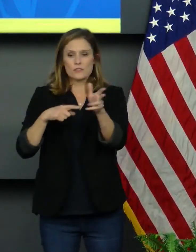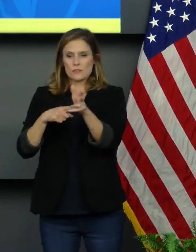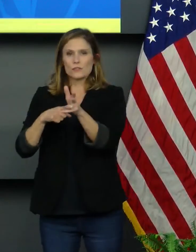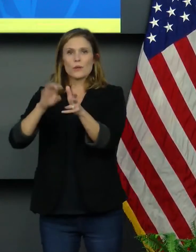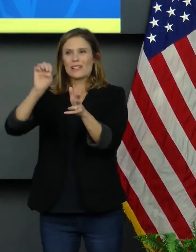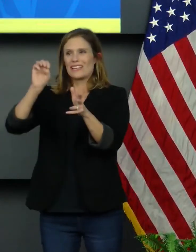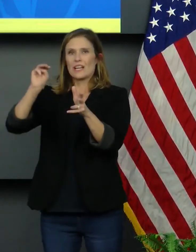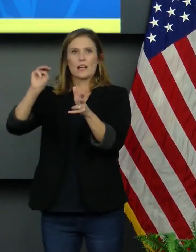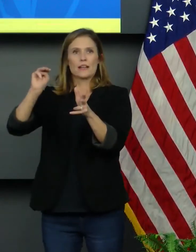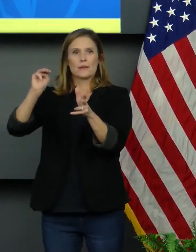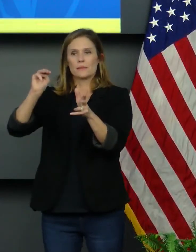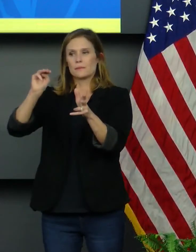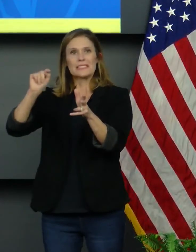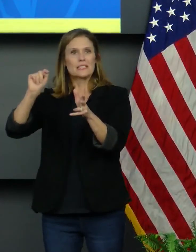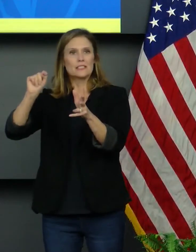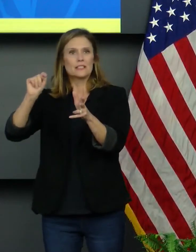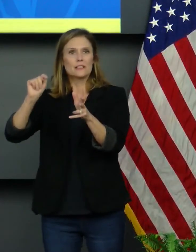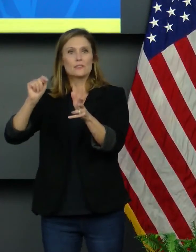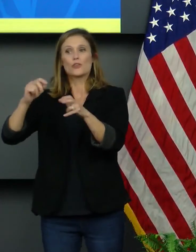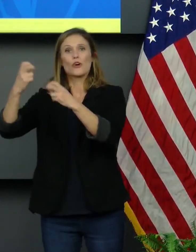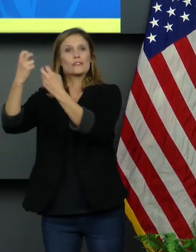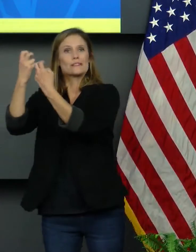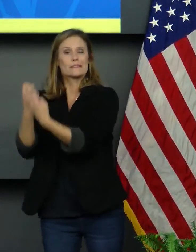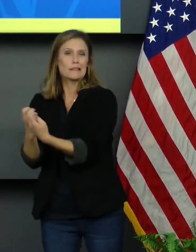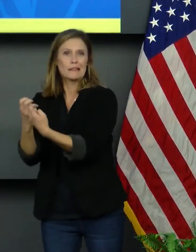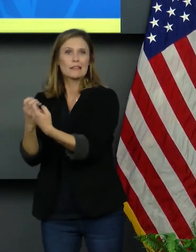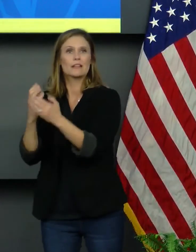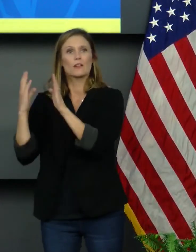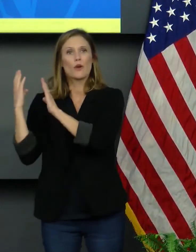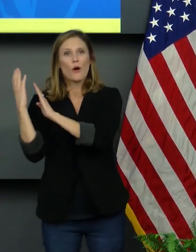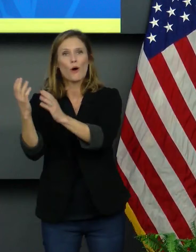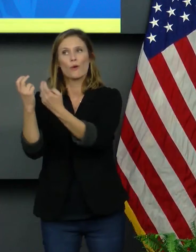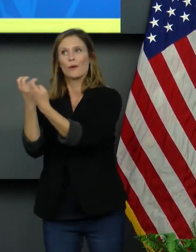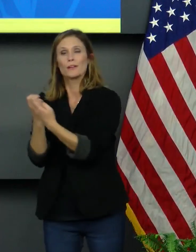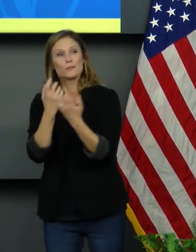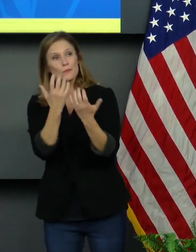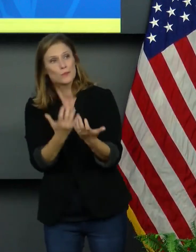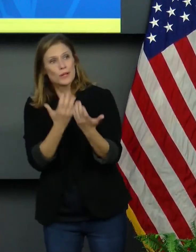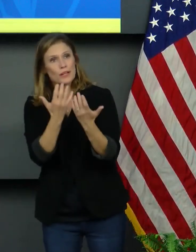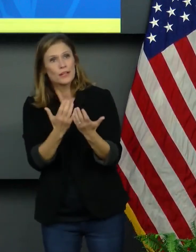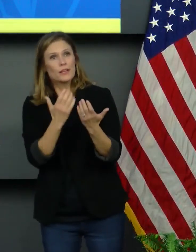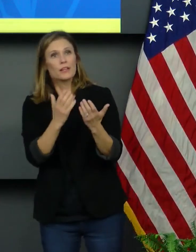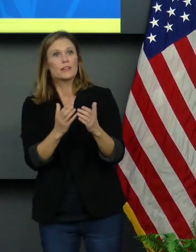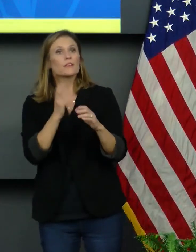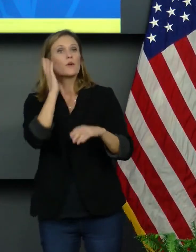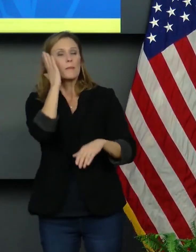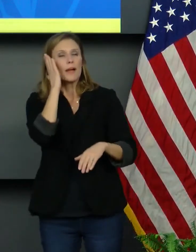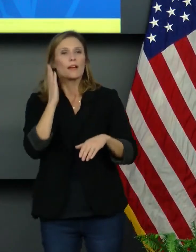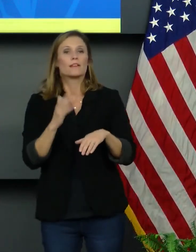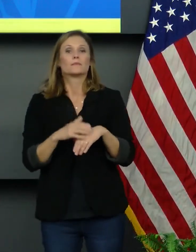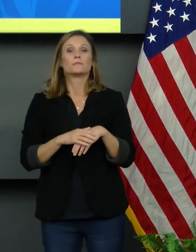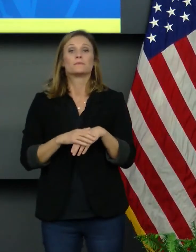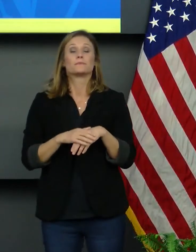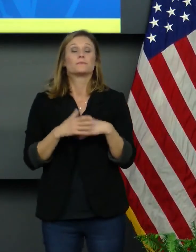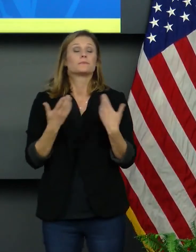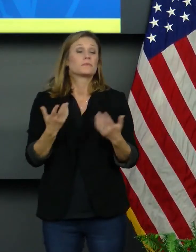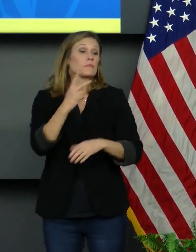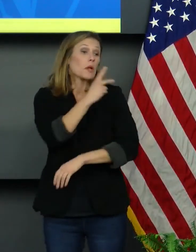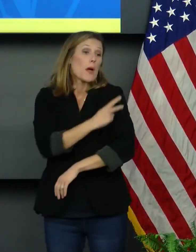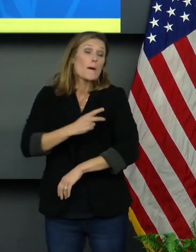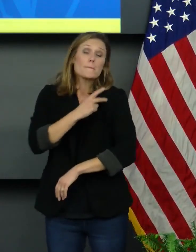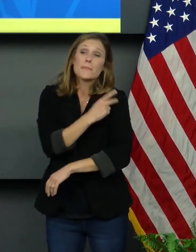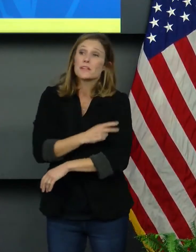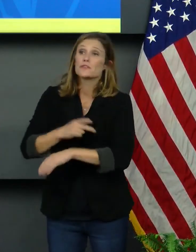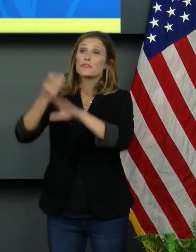ambulance EMTs are sitting with the patients in the hallways along the wall waiting for a bed to put them in. And then a patient out in the community